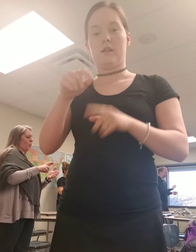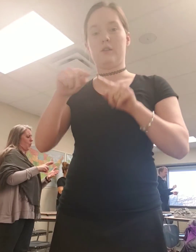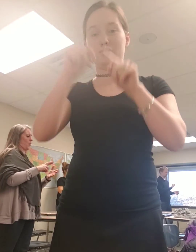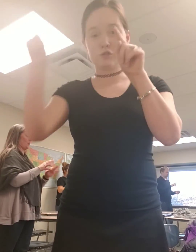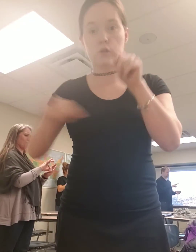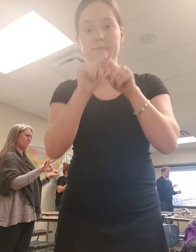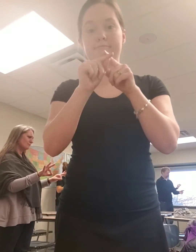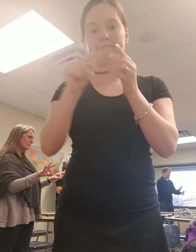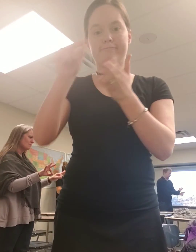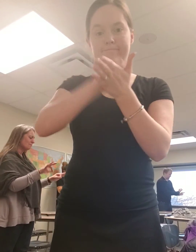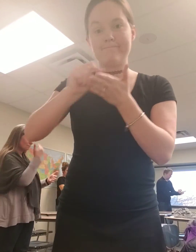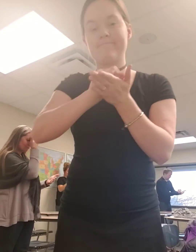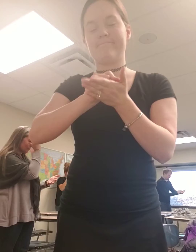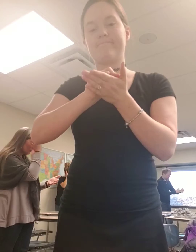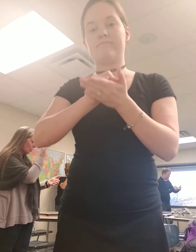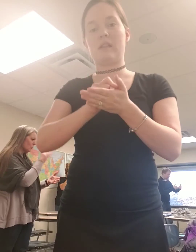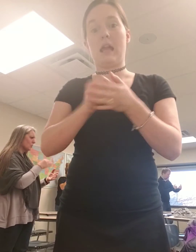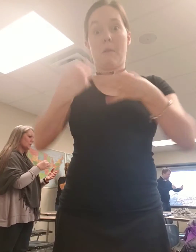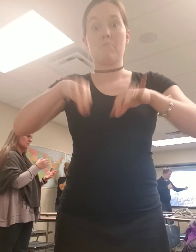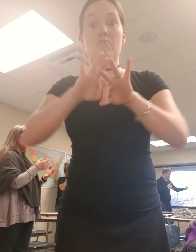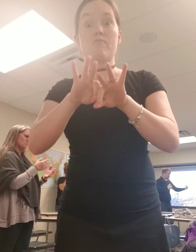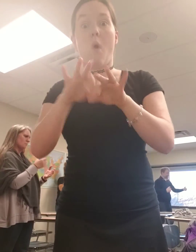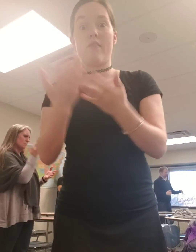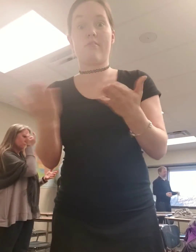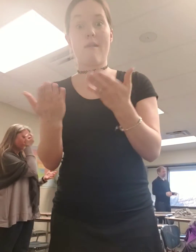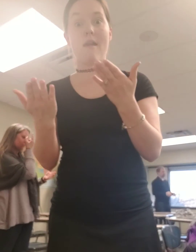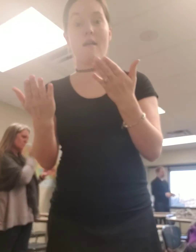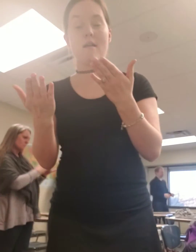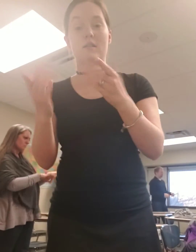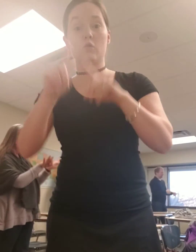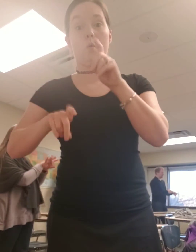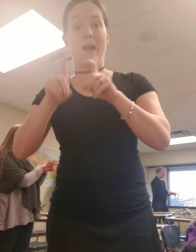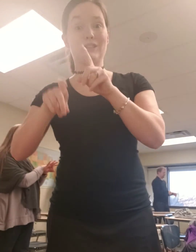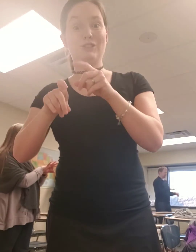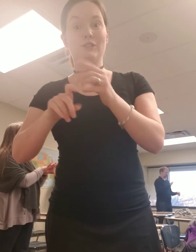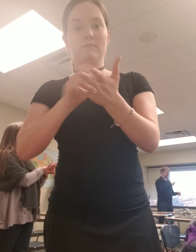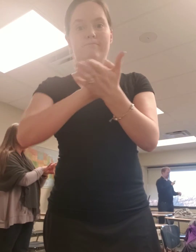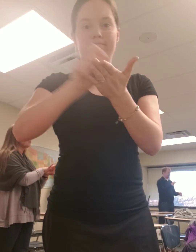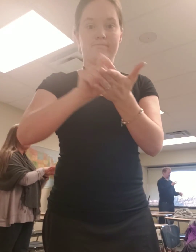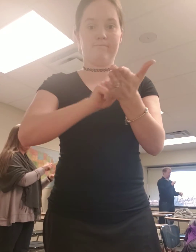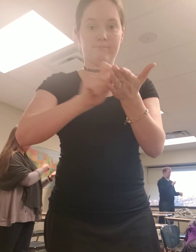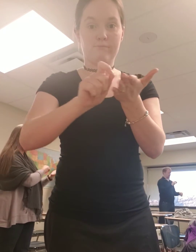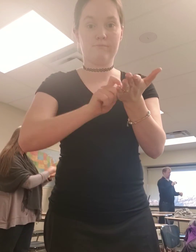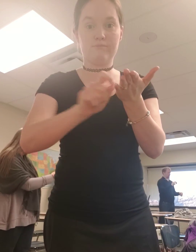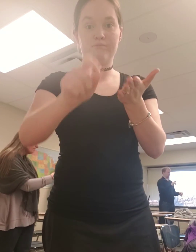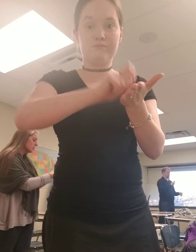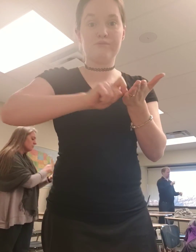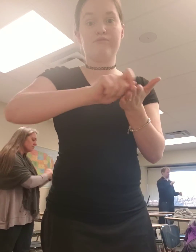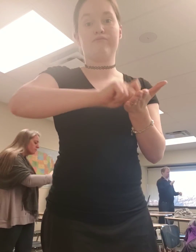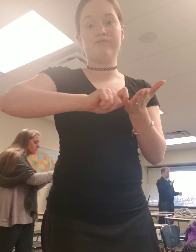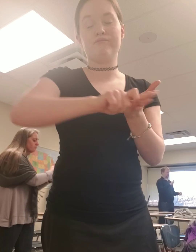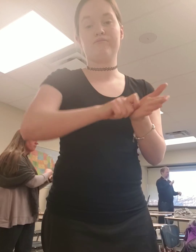think is very important, questions that you may have, you're going to annotate as you read. Now, this piece of text is front and